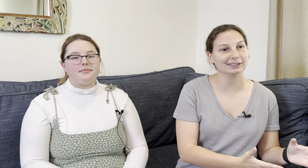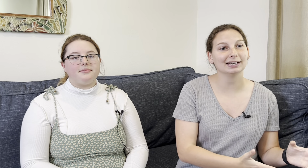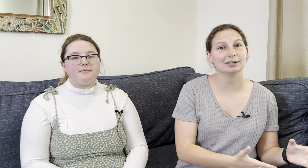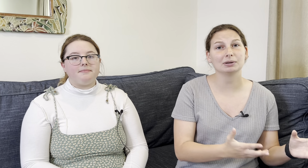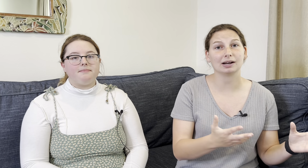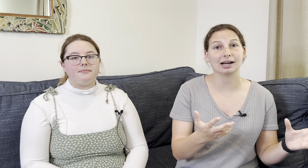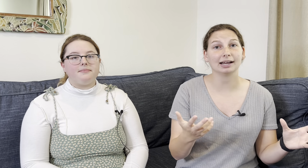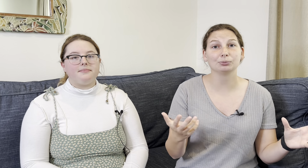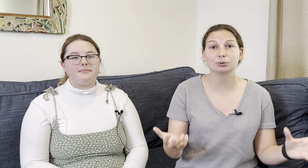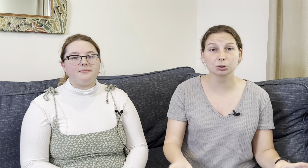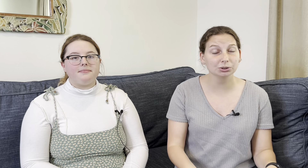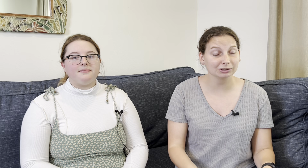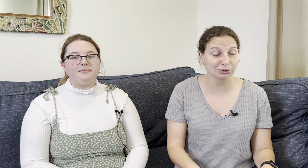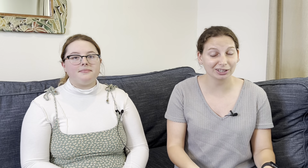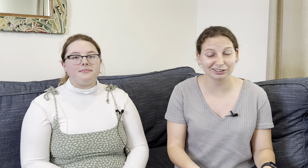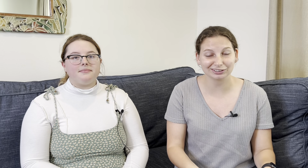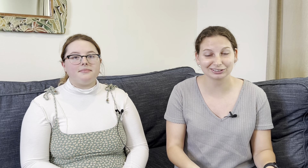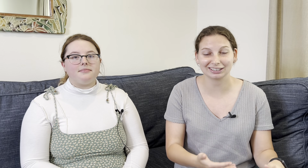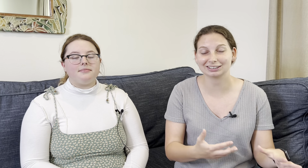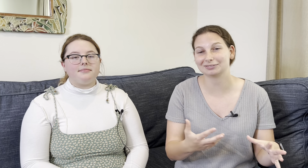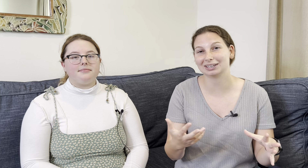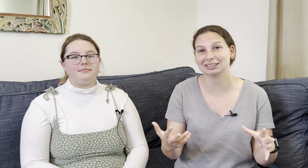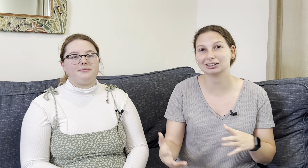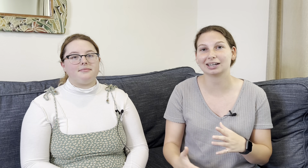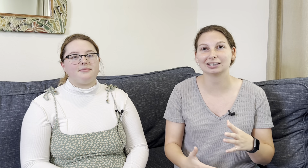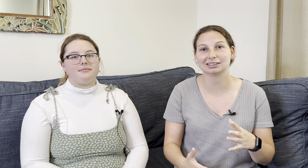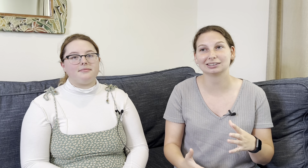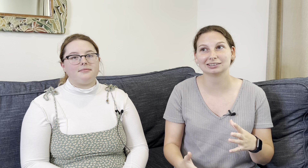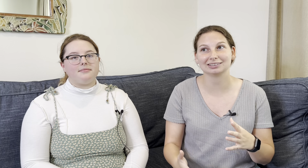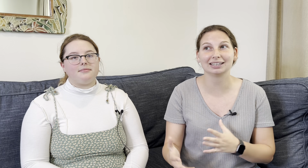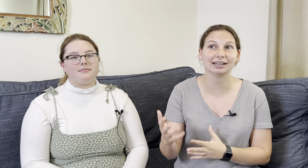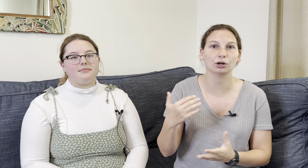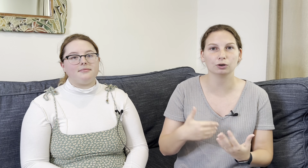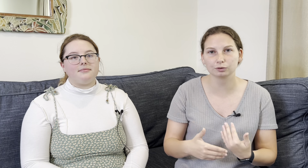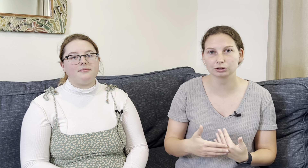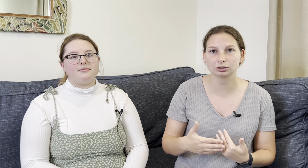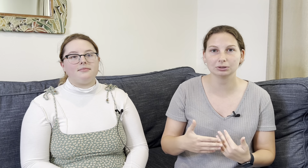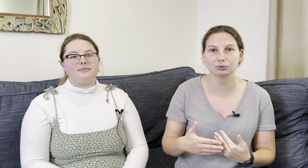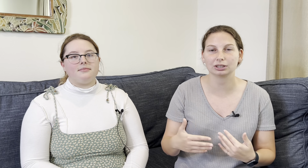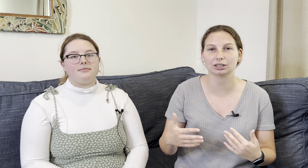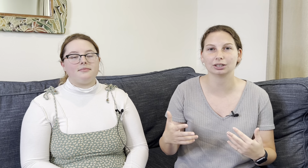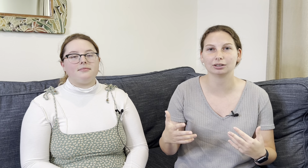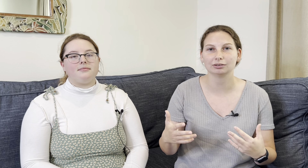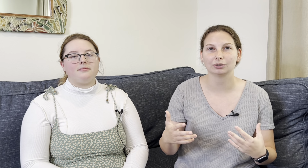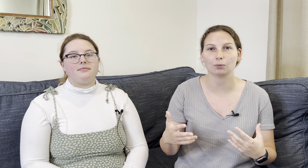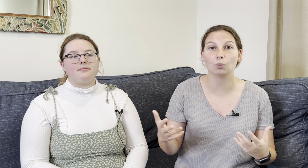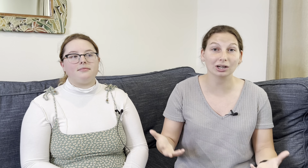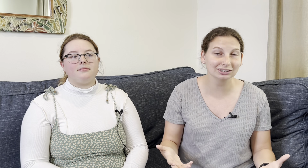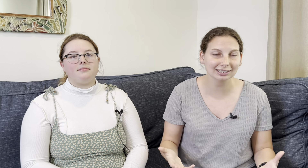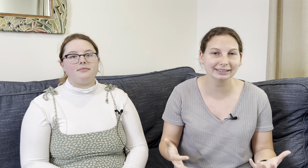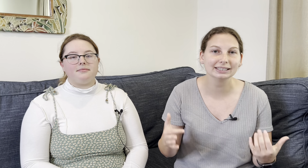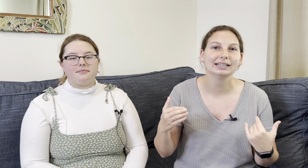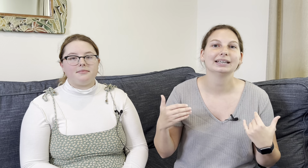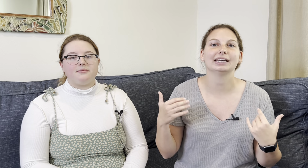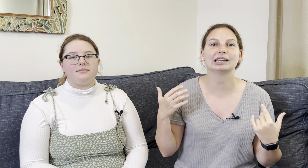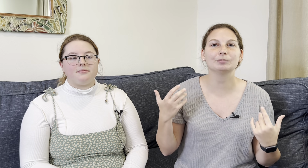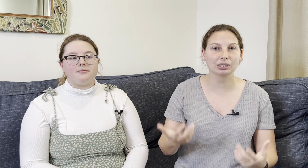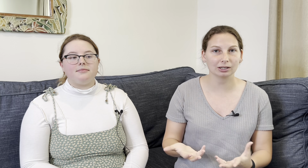them, I truly am trying to understand them and they're not getting over to me what they're wanting, it can become